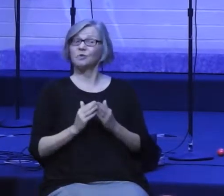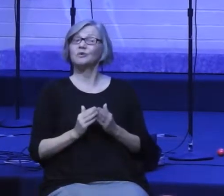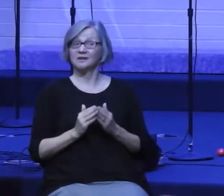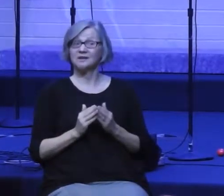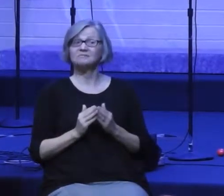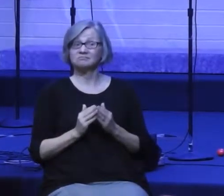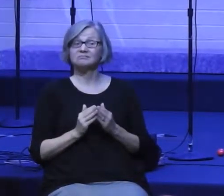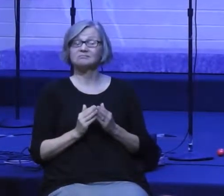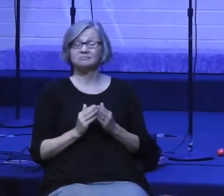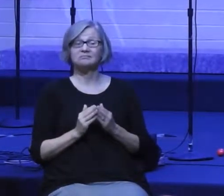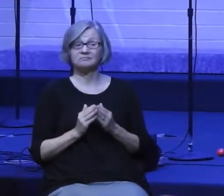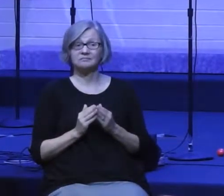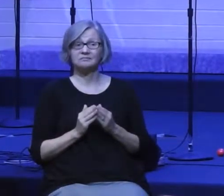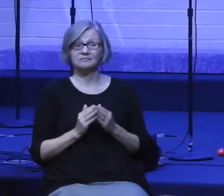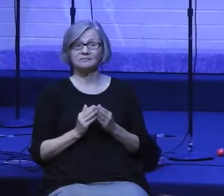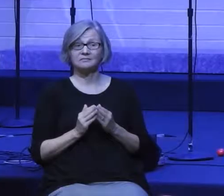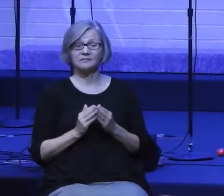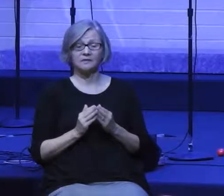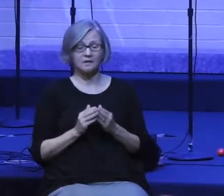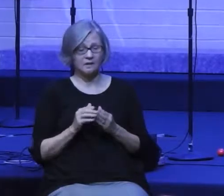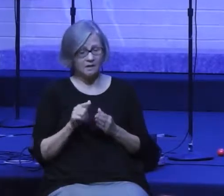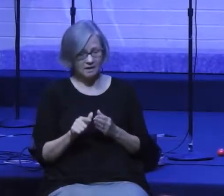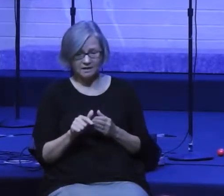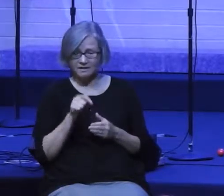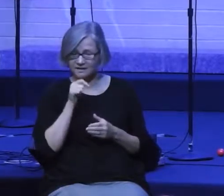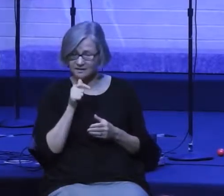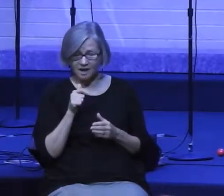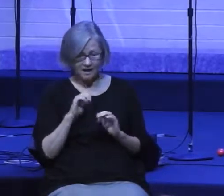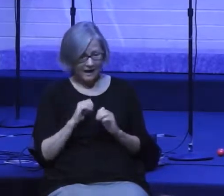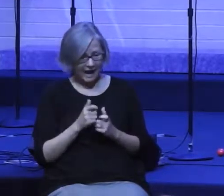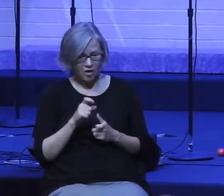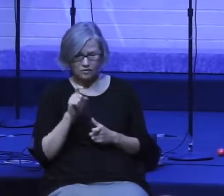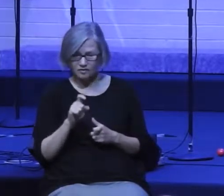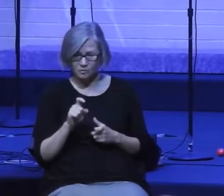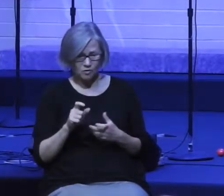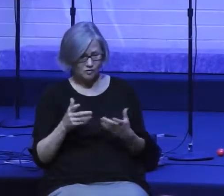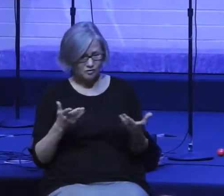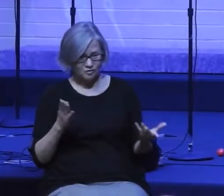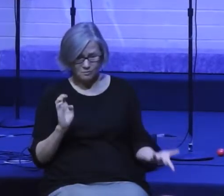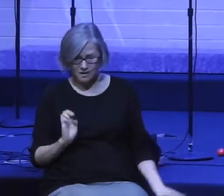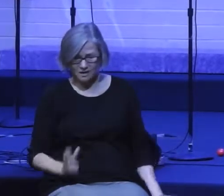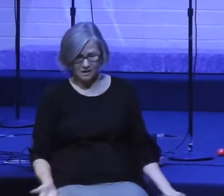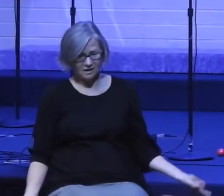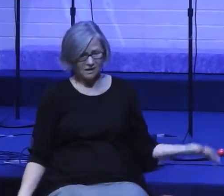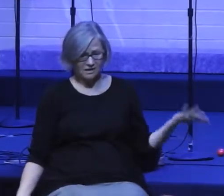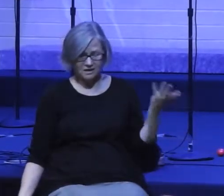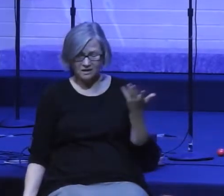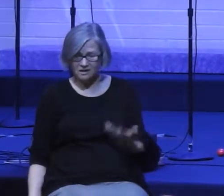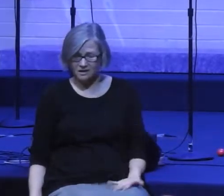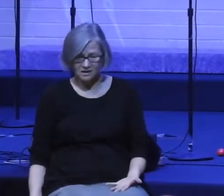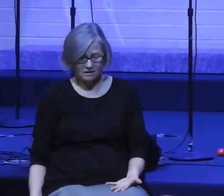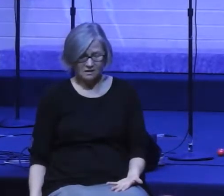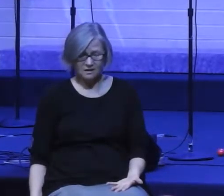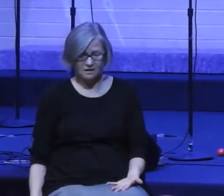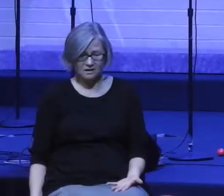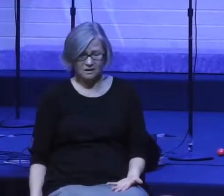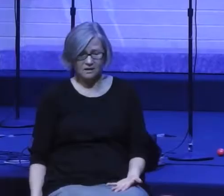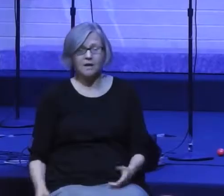there. There was another earthquake in Italy. There are so many examples around the